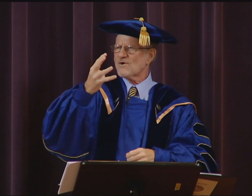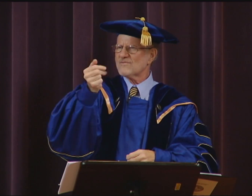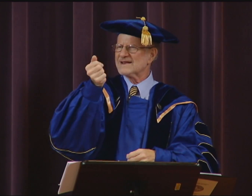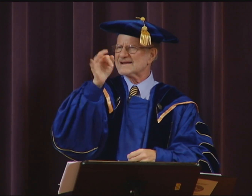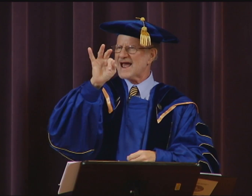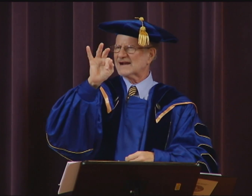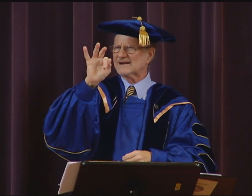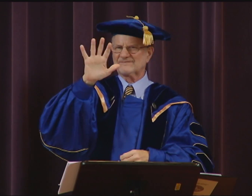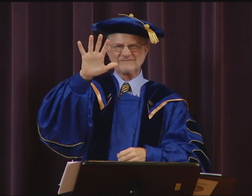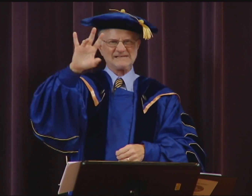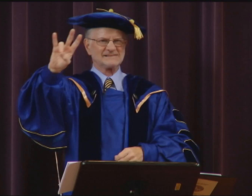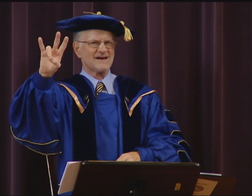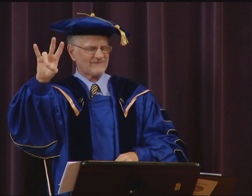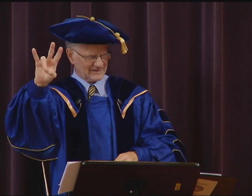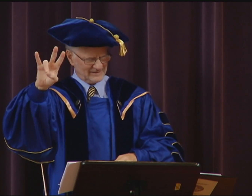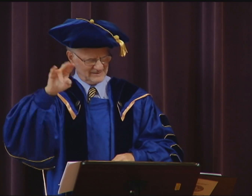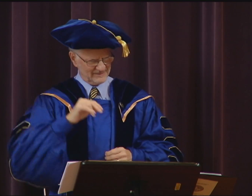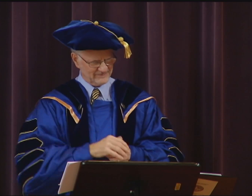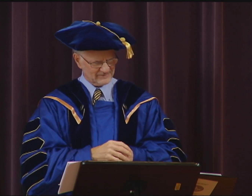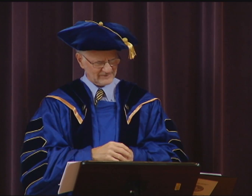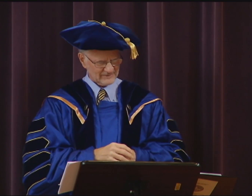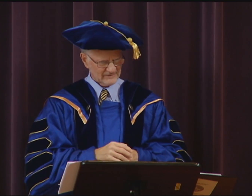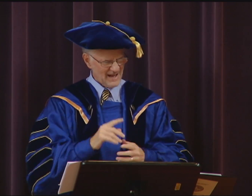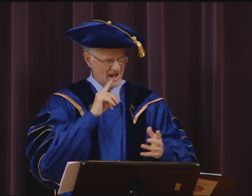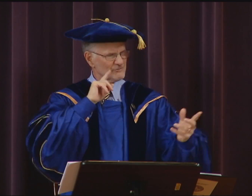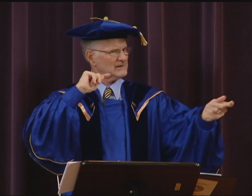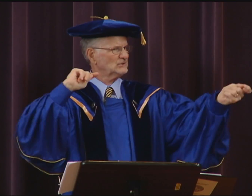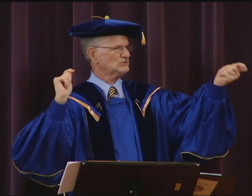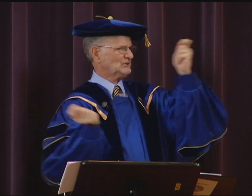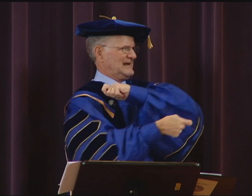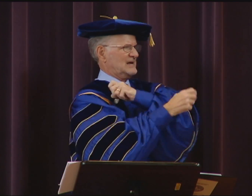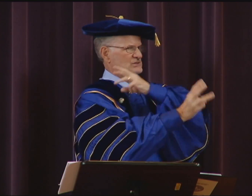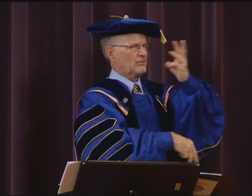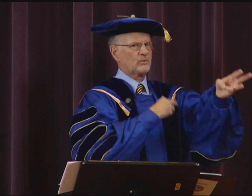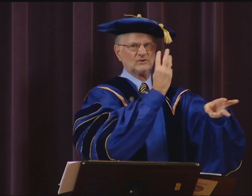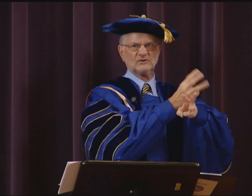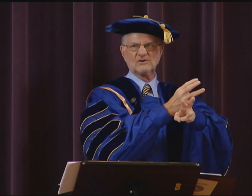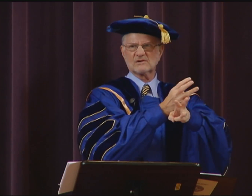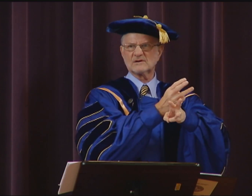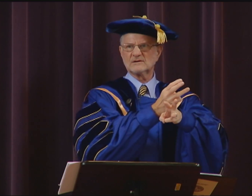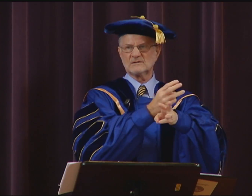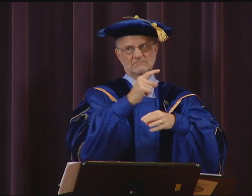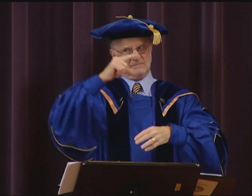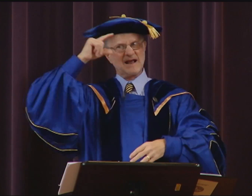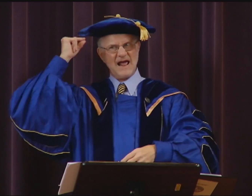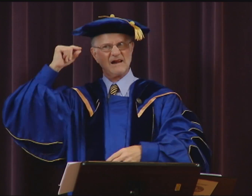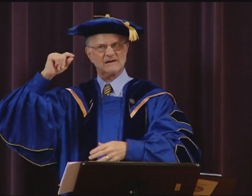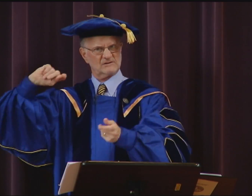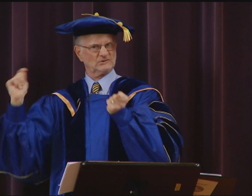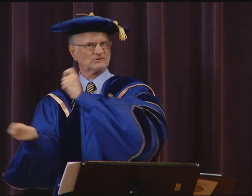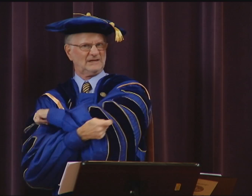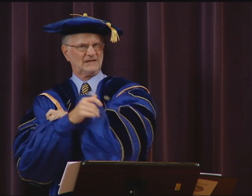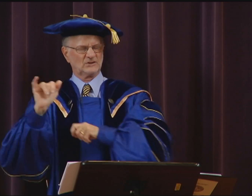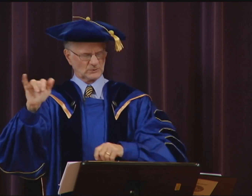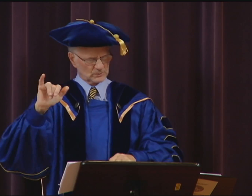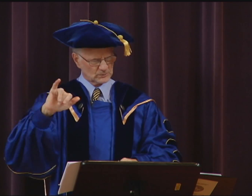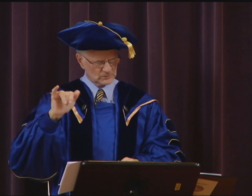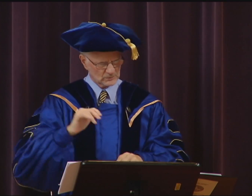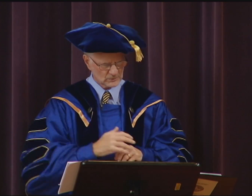That was October the 4th of 1957. That was an event that changed the world, and Gallaudet